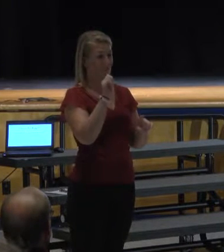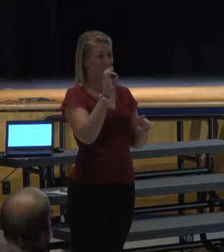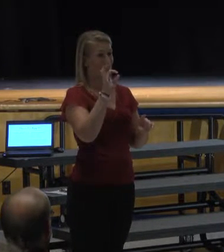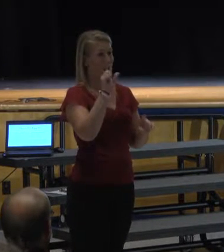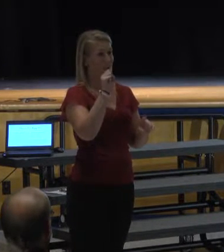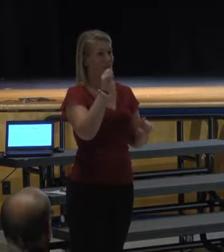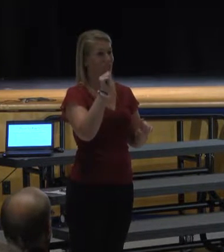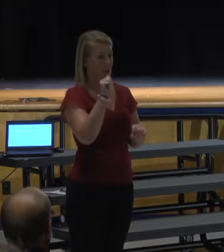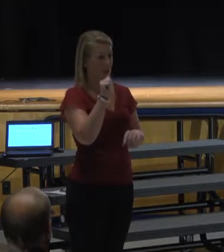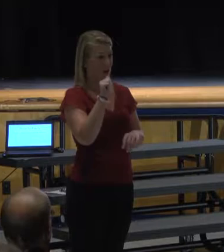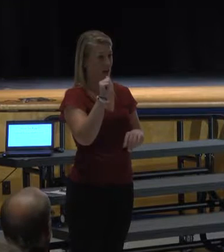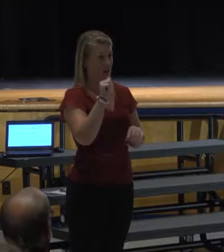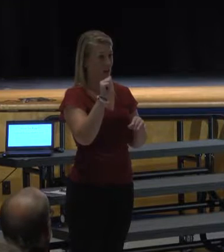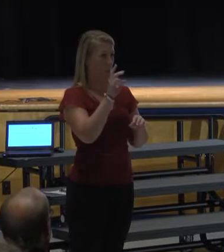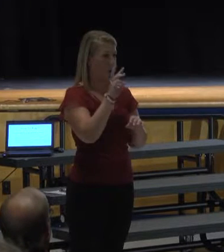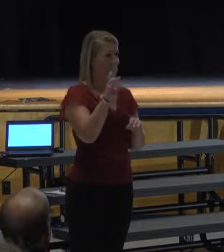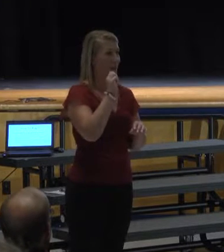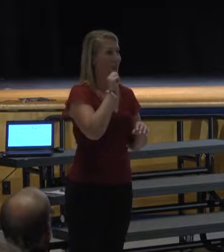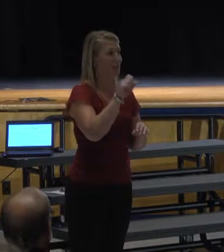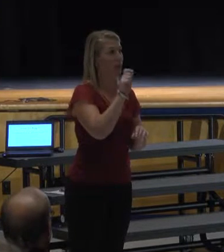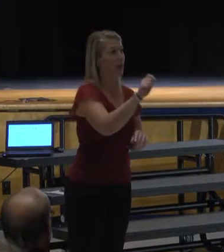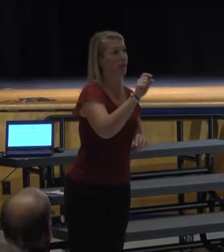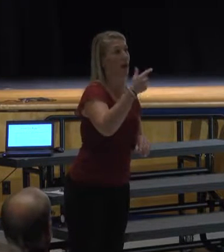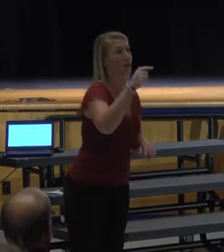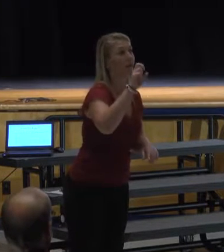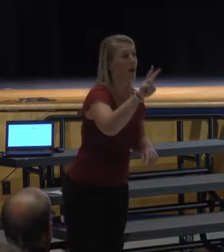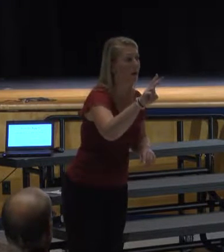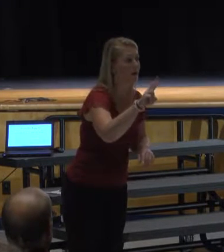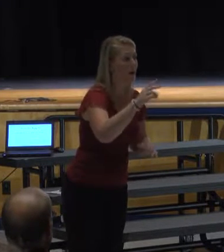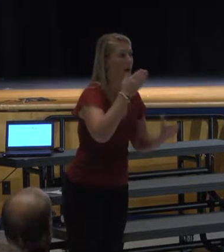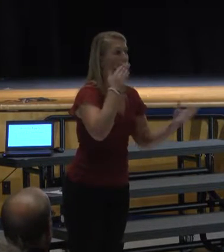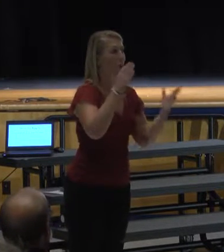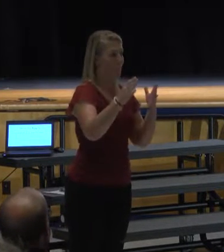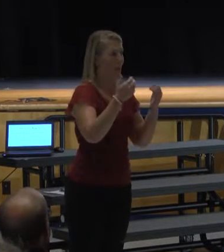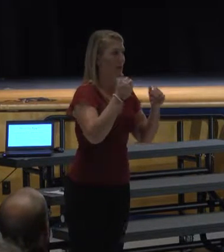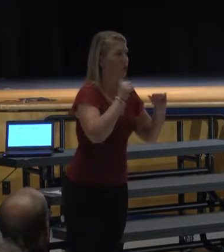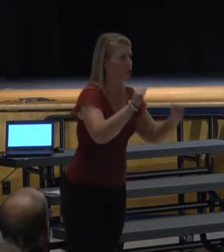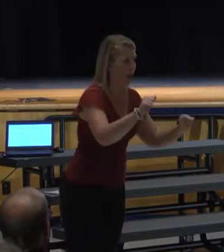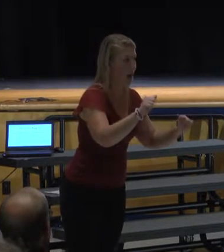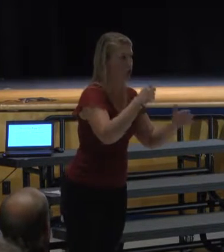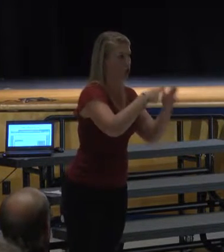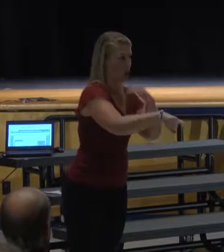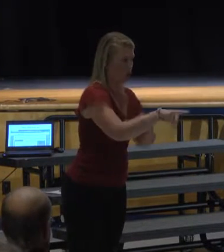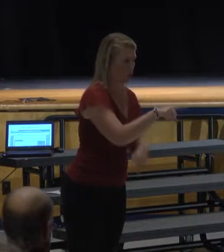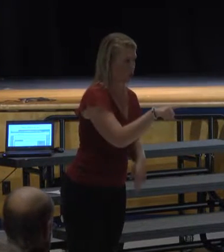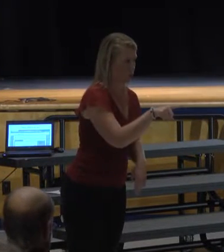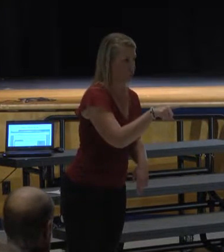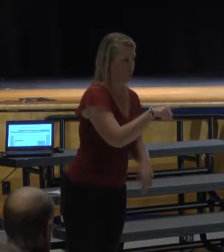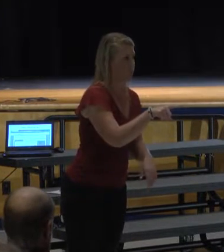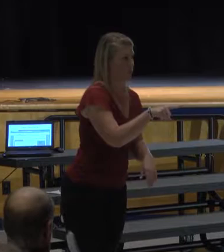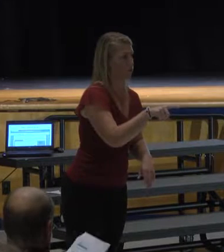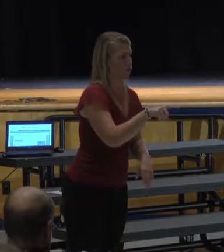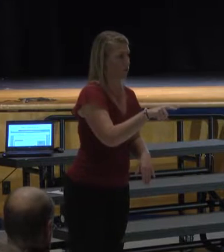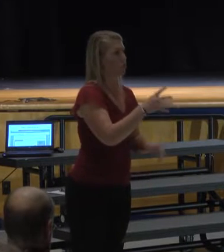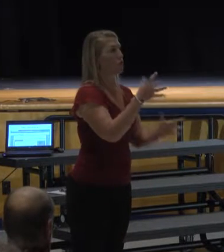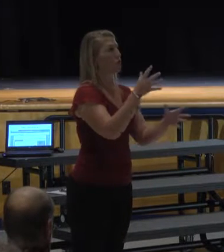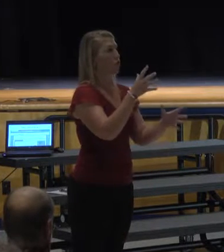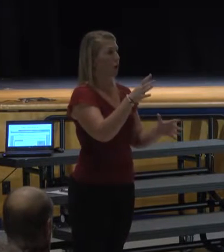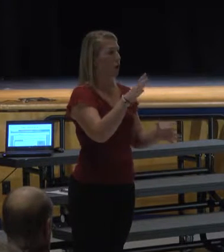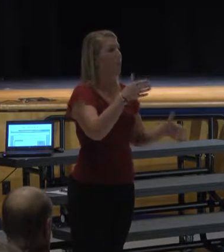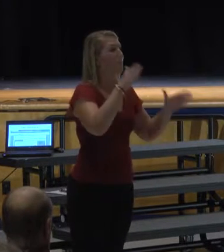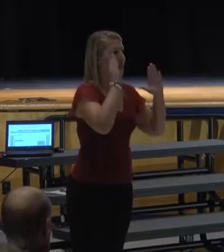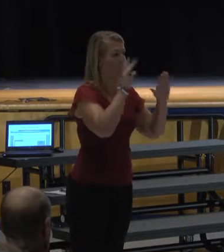make sure you're on the government website for the FAFSA and doing FAFSA.ed.gov. Same goes back to the student aid